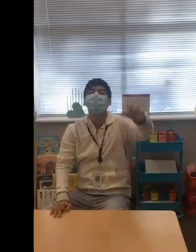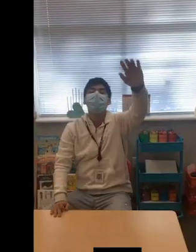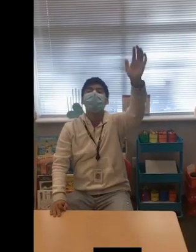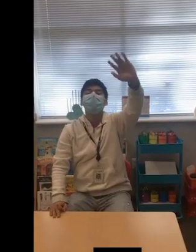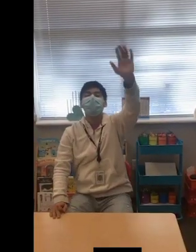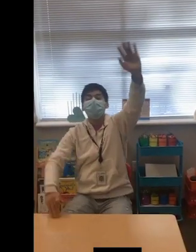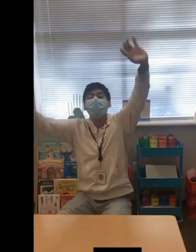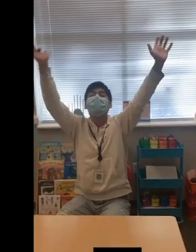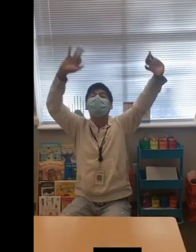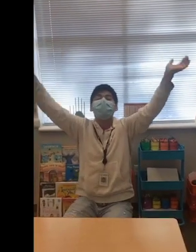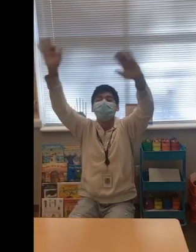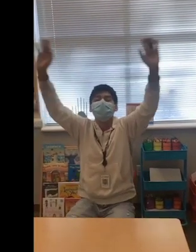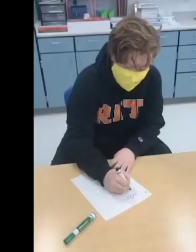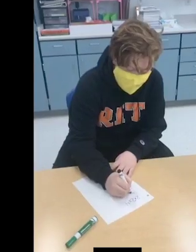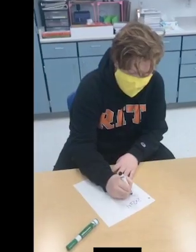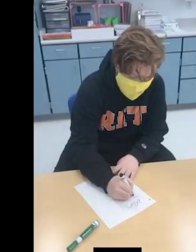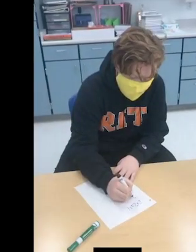Hey! Hey!